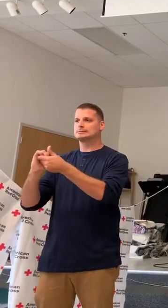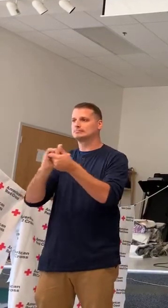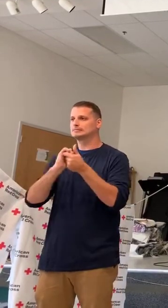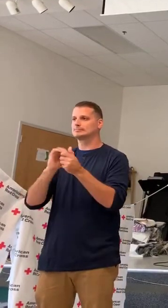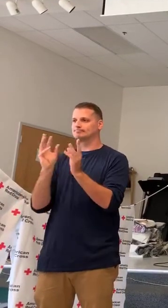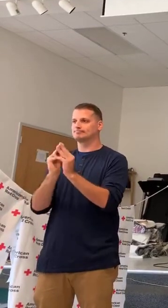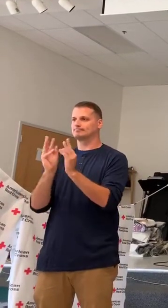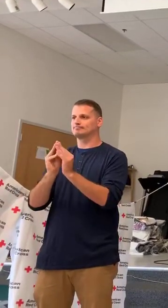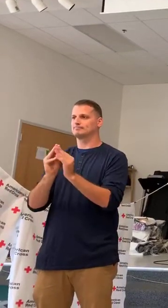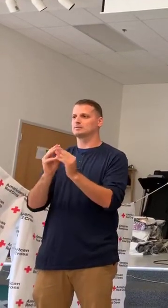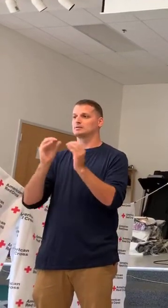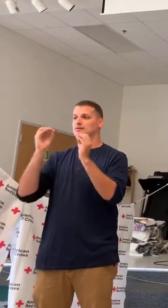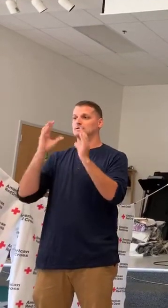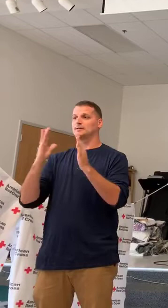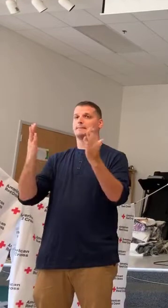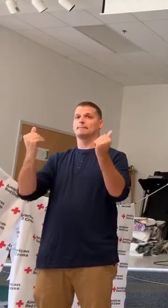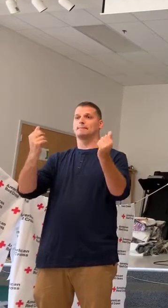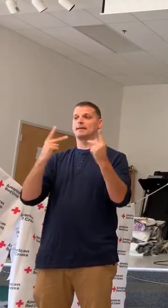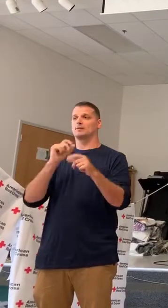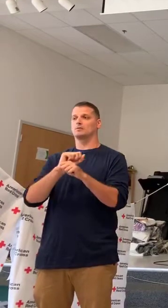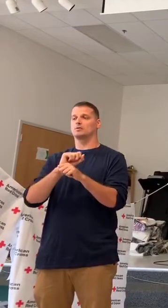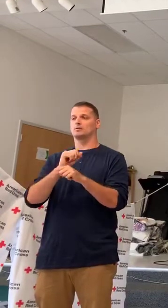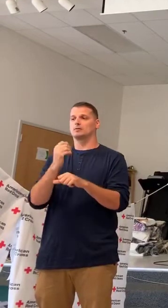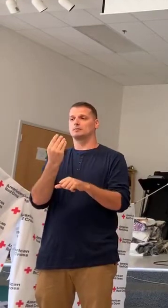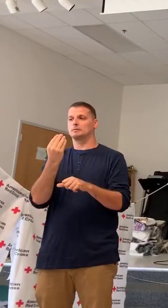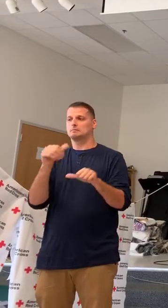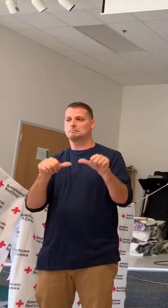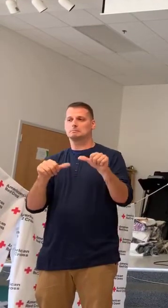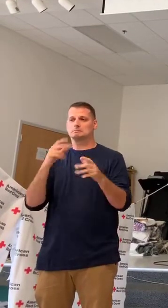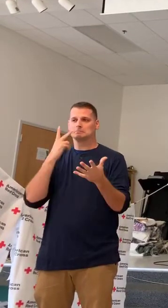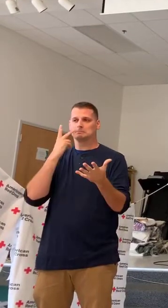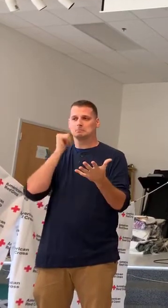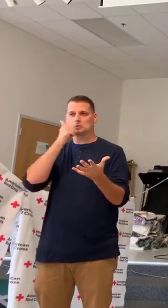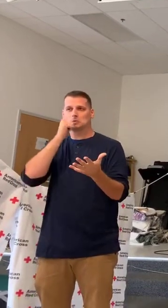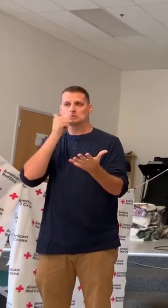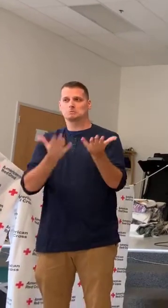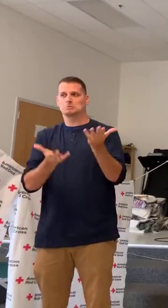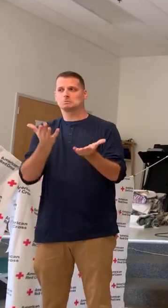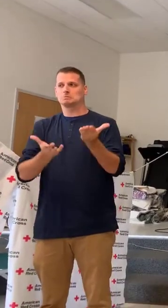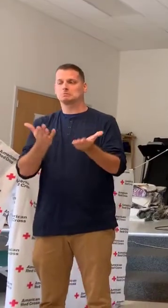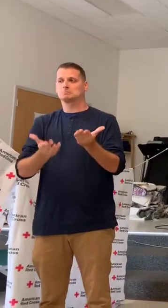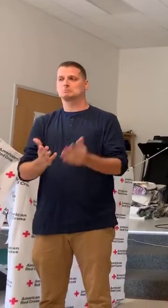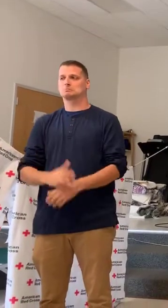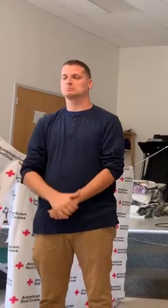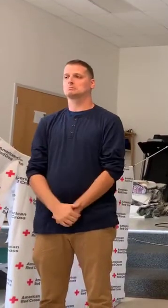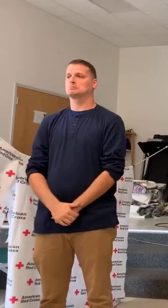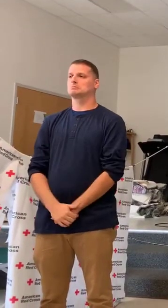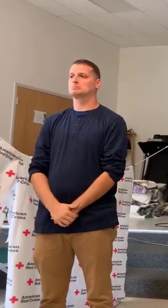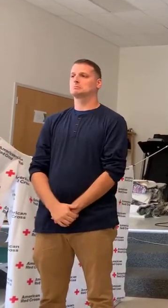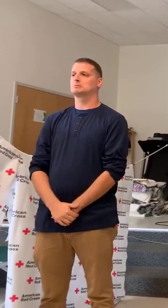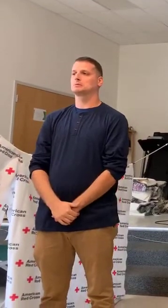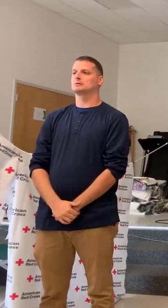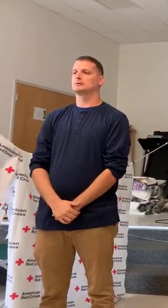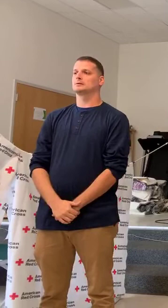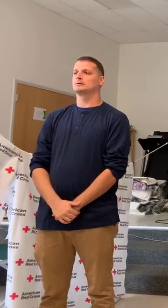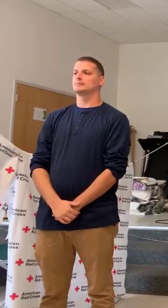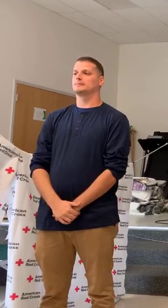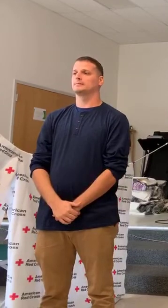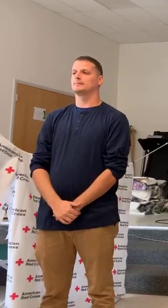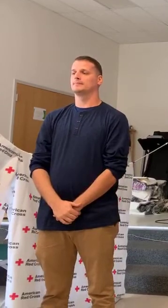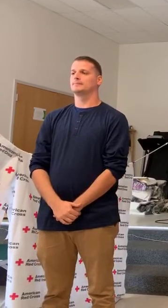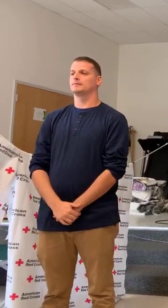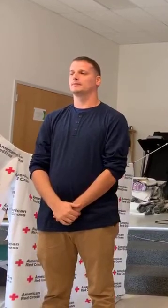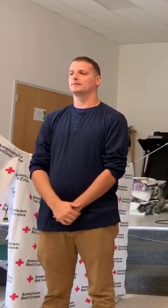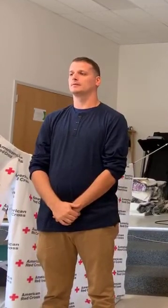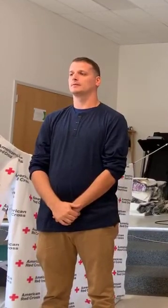school and kind of get ready for the kids coming back. They'll have it on their website, and on Monday is when we'll have the final decision.